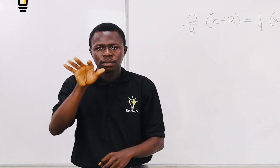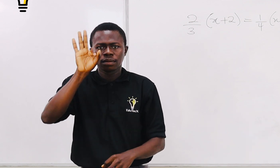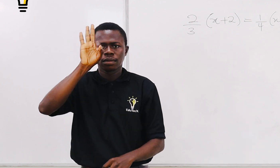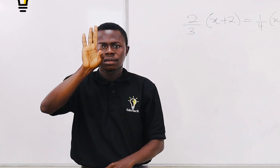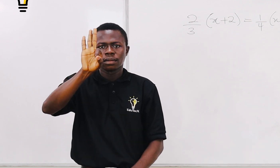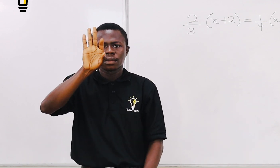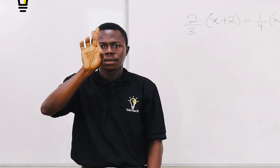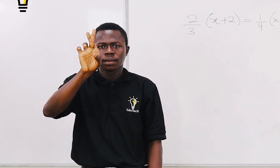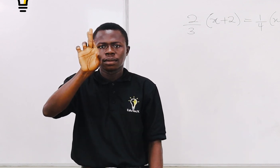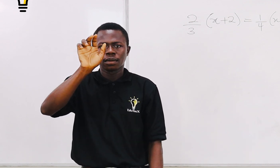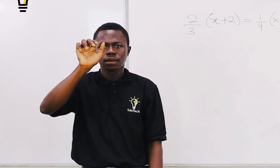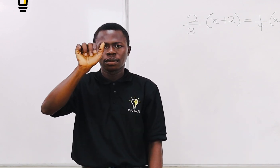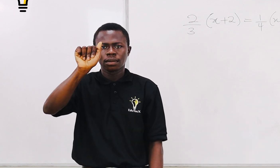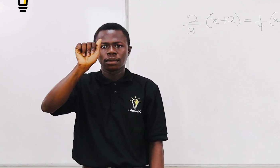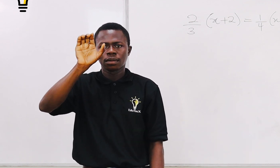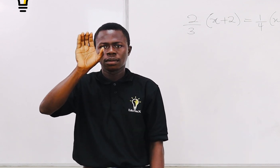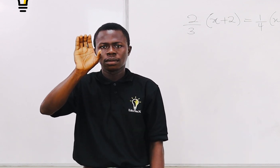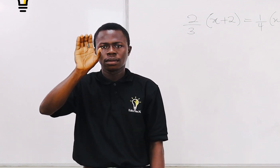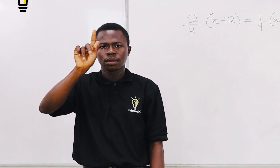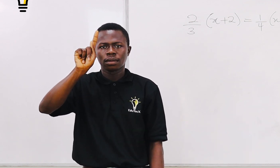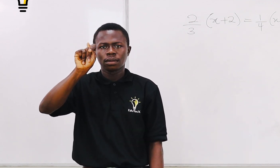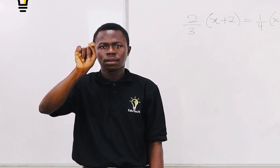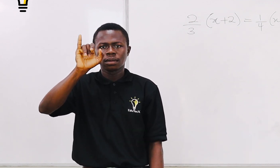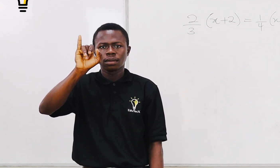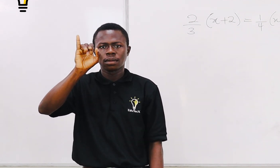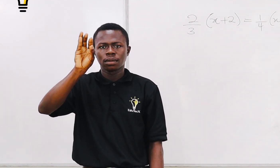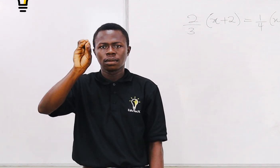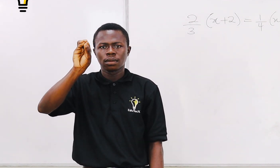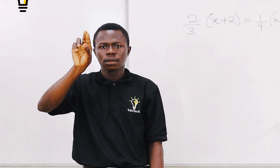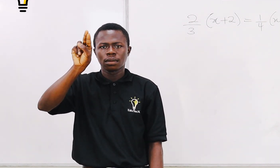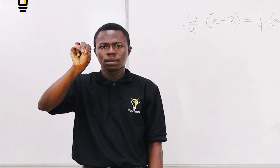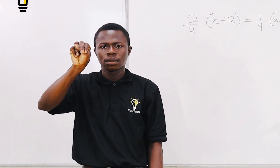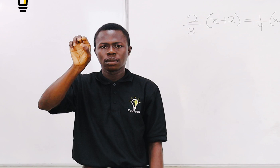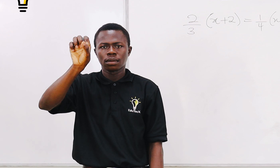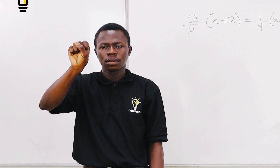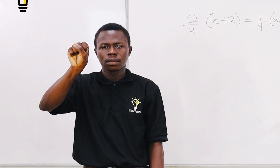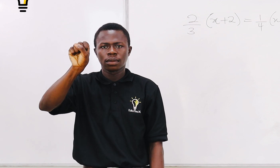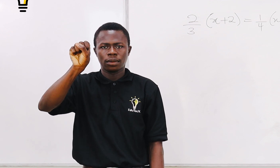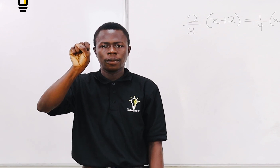the fraction or the fractions in the expression.